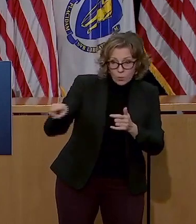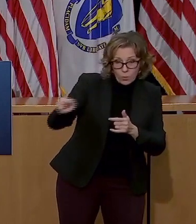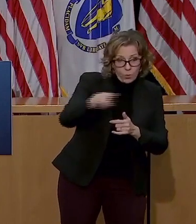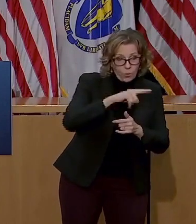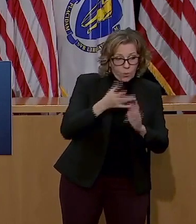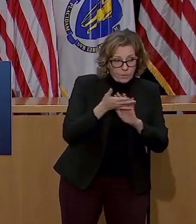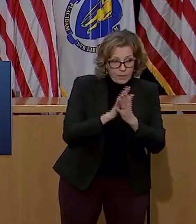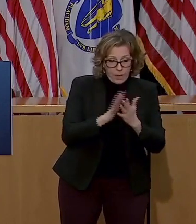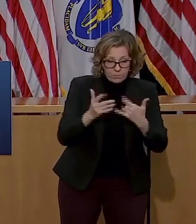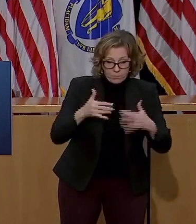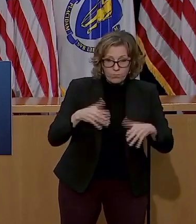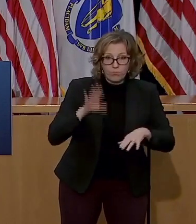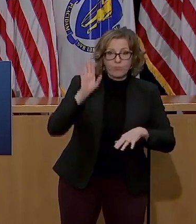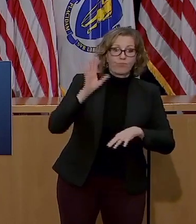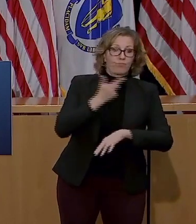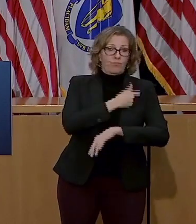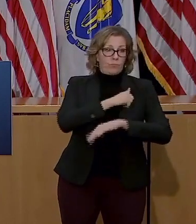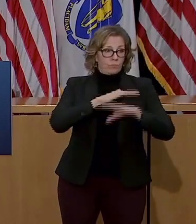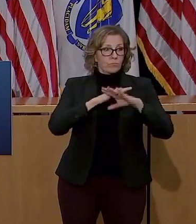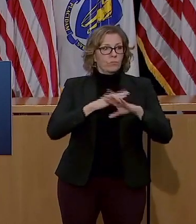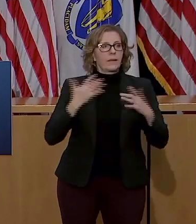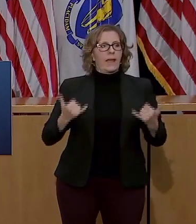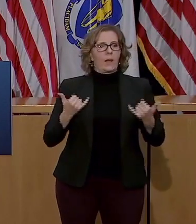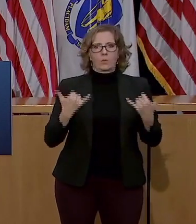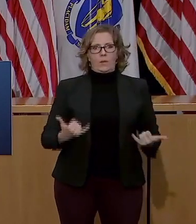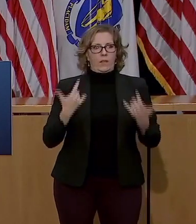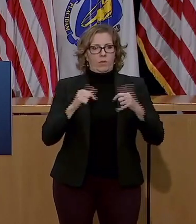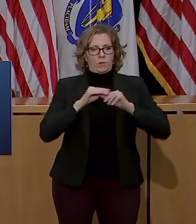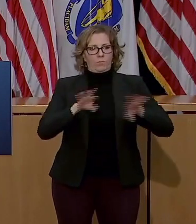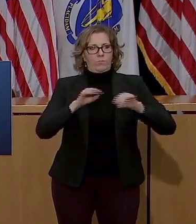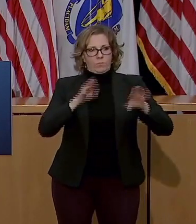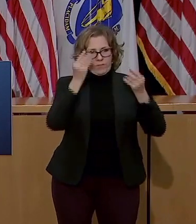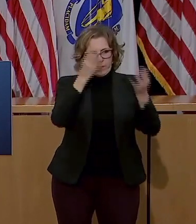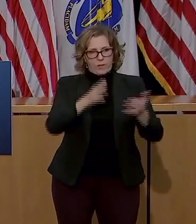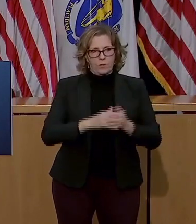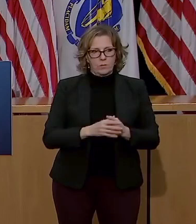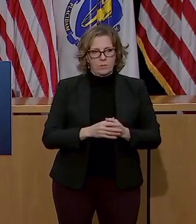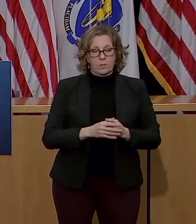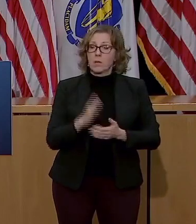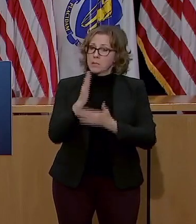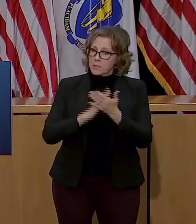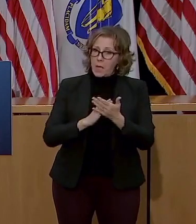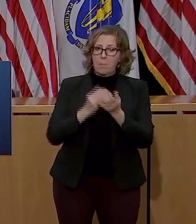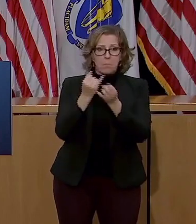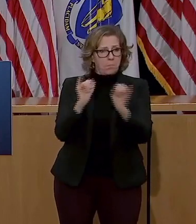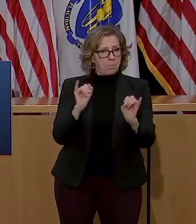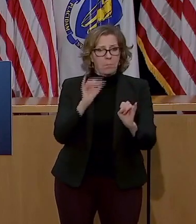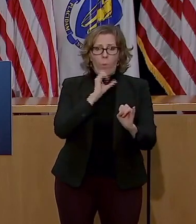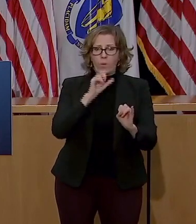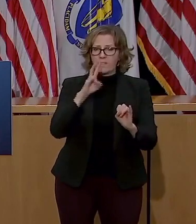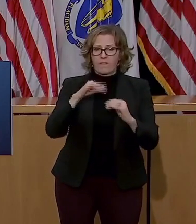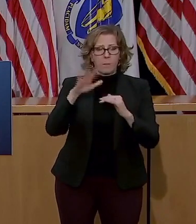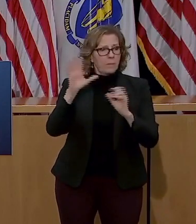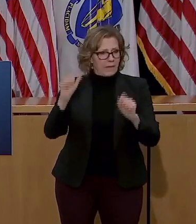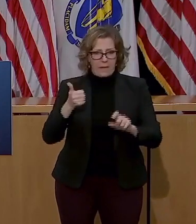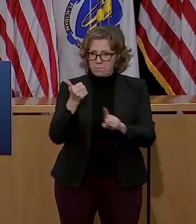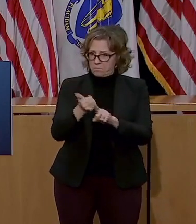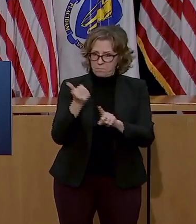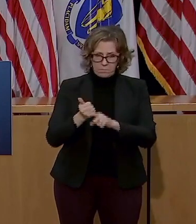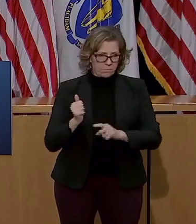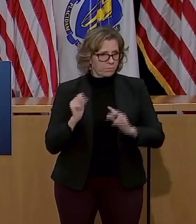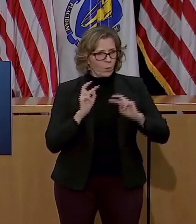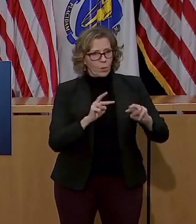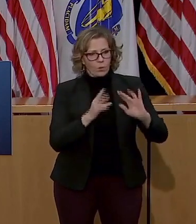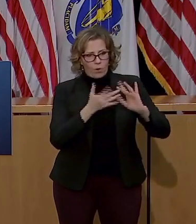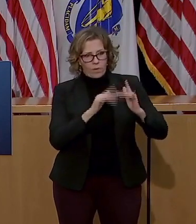doing, obviously. So we're just trying to get the information out. There are certainly some who will go online and do it, but we're really putting the message out to community groups